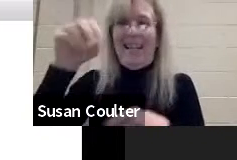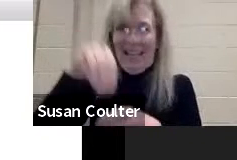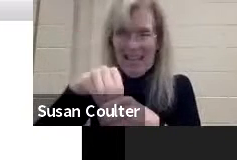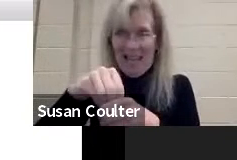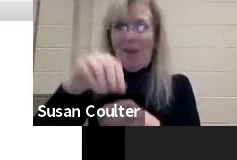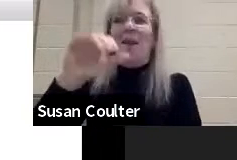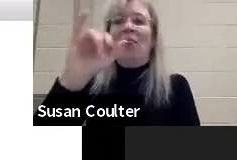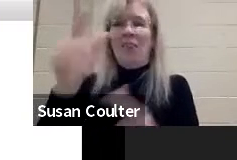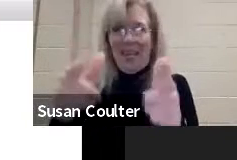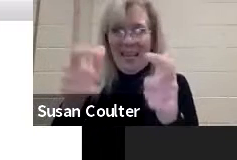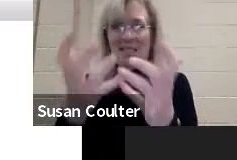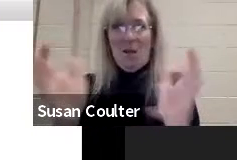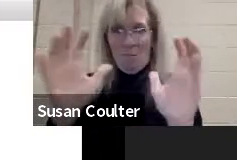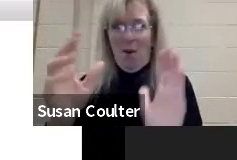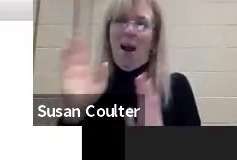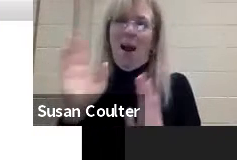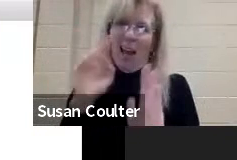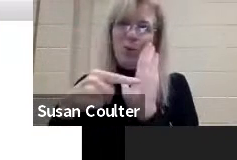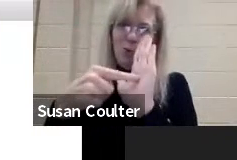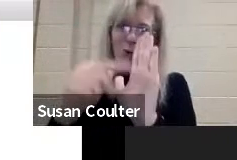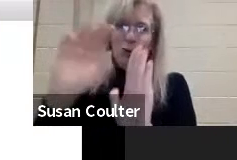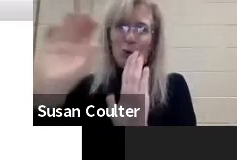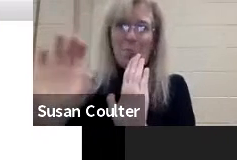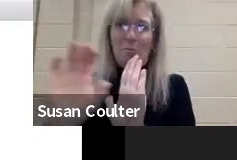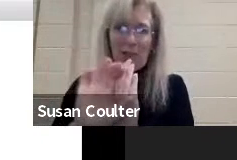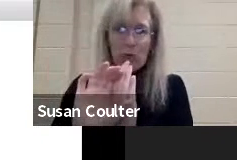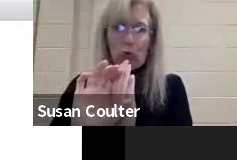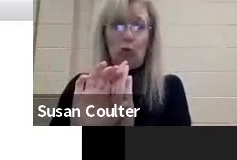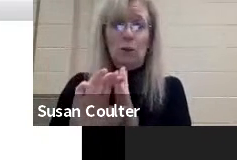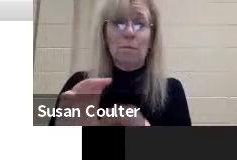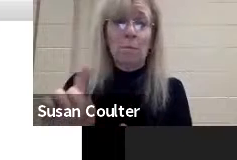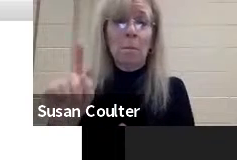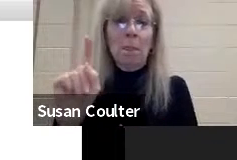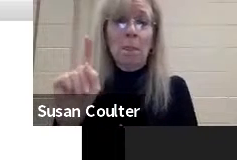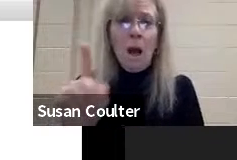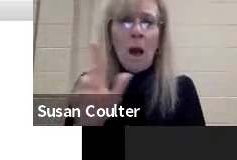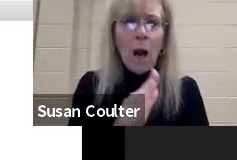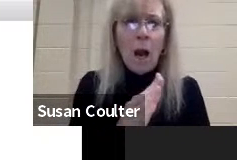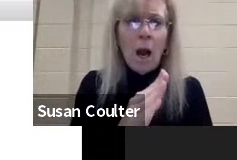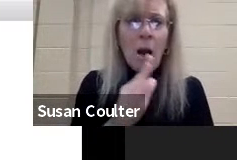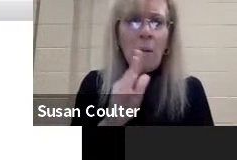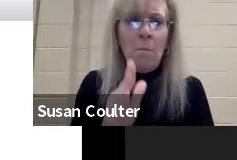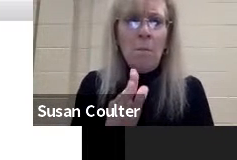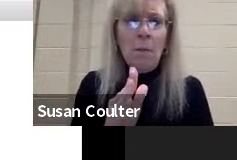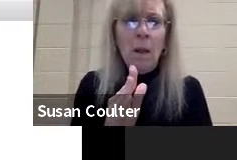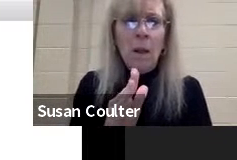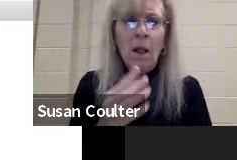bread in the Instant Pot. I will show you some pictures.